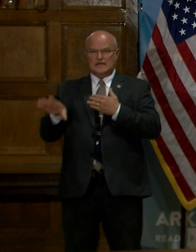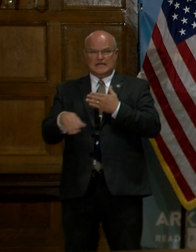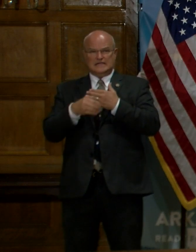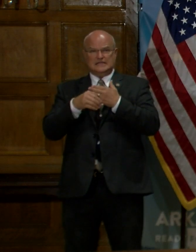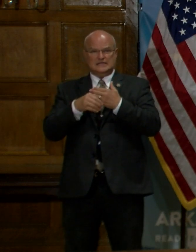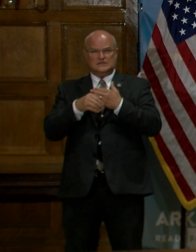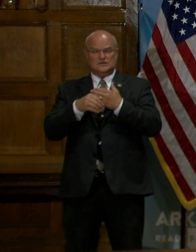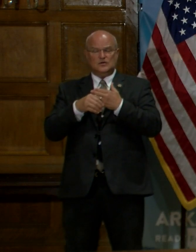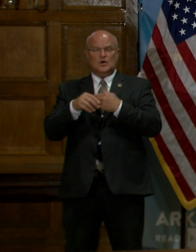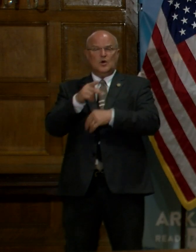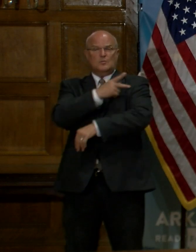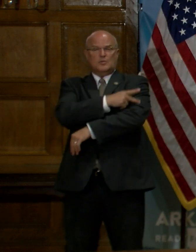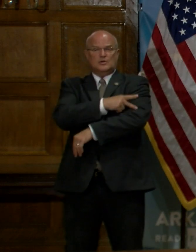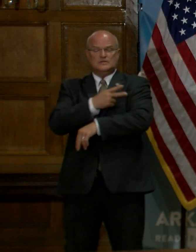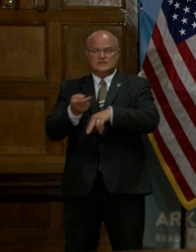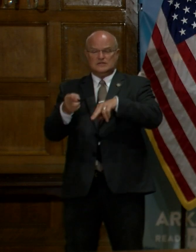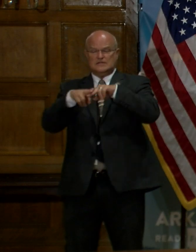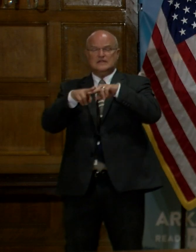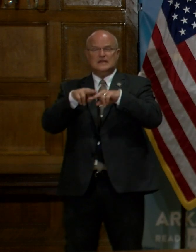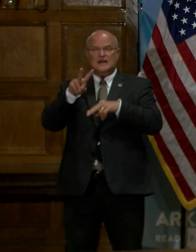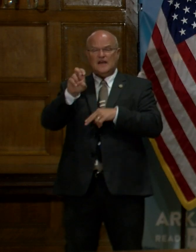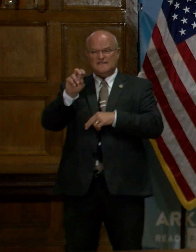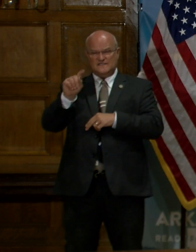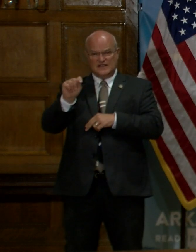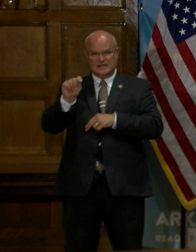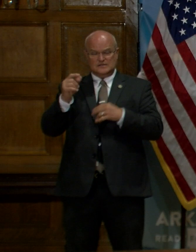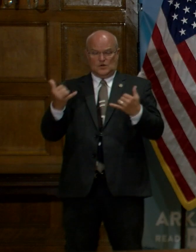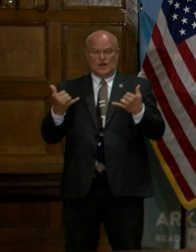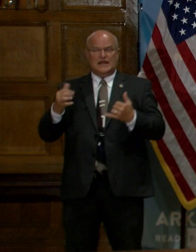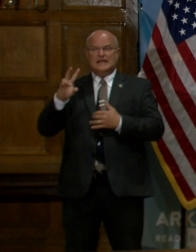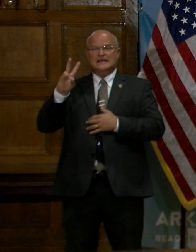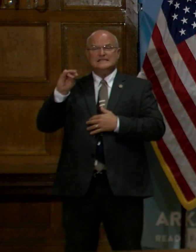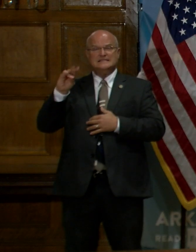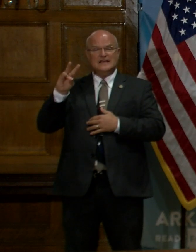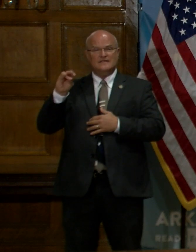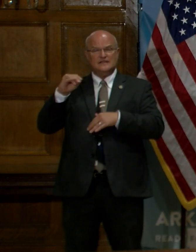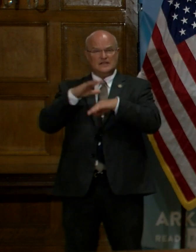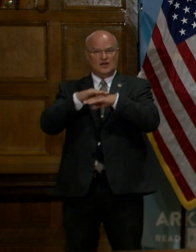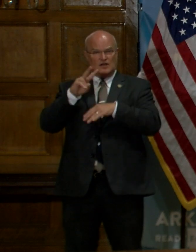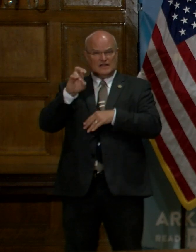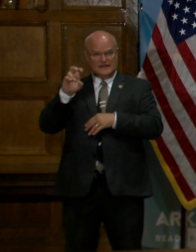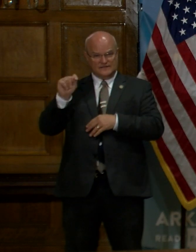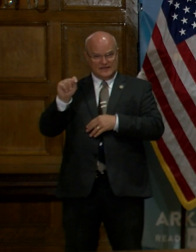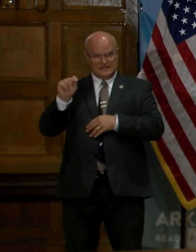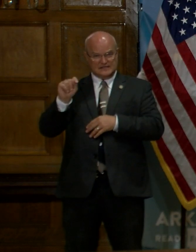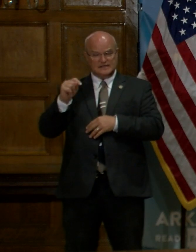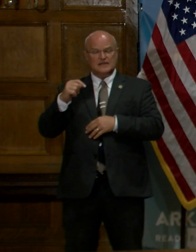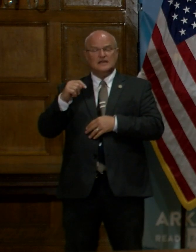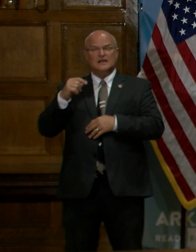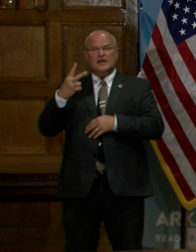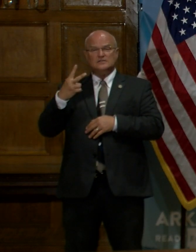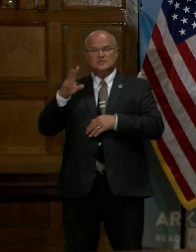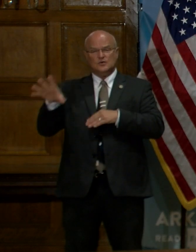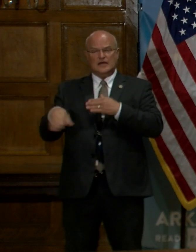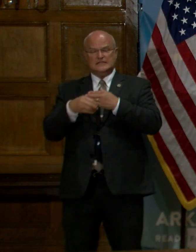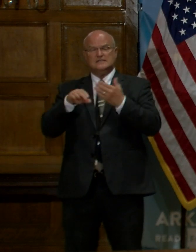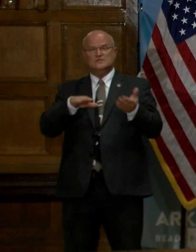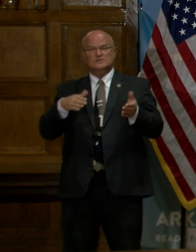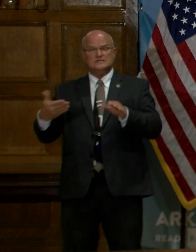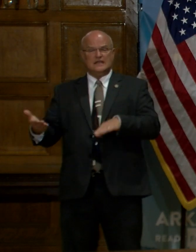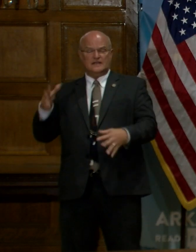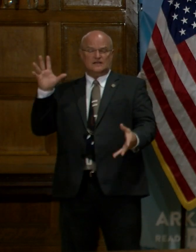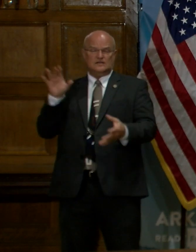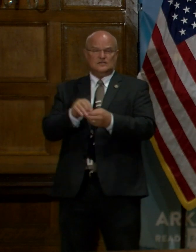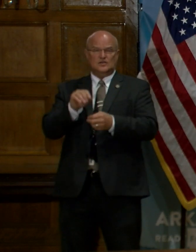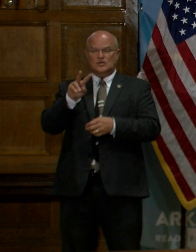additional patient on a ventilator, so currently we have 70 patients on ventilators. We've had 2 additional deaths, so we're up to a total